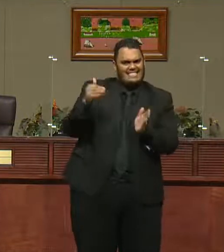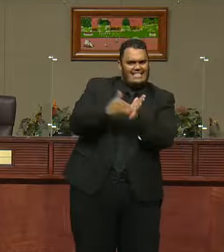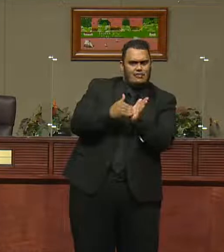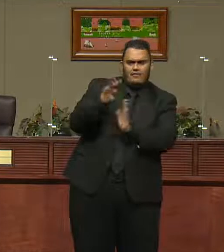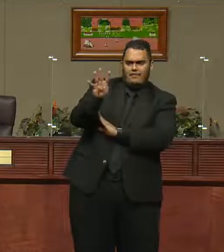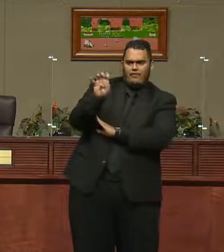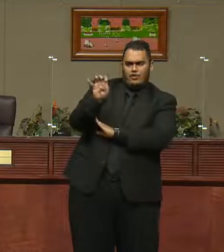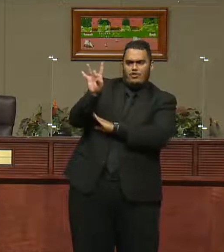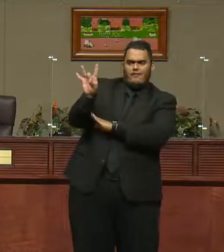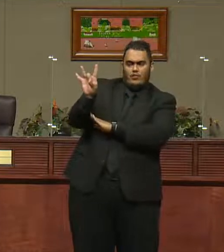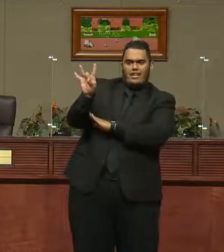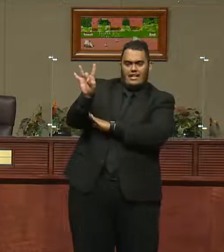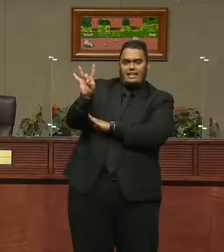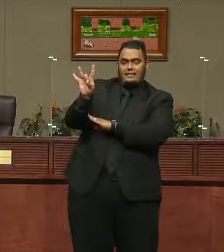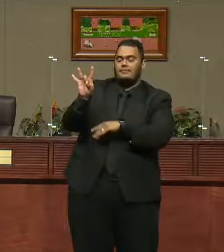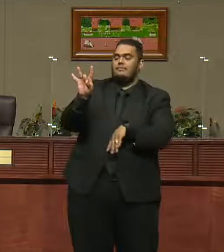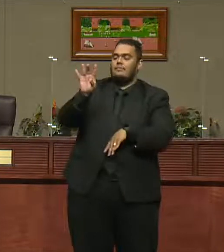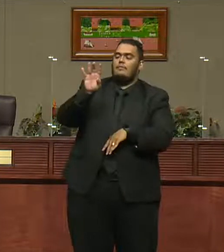119,448 doses,